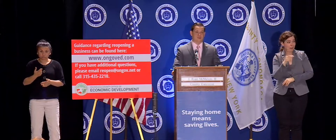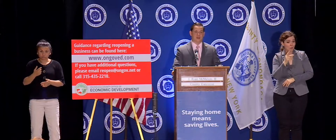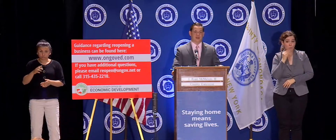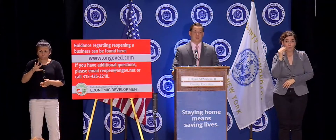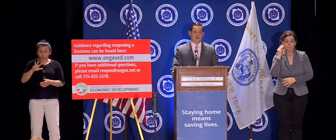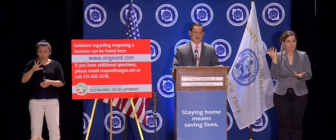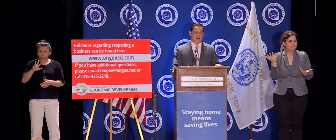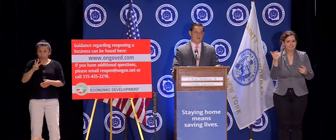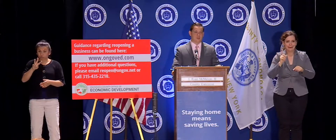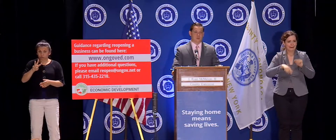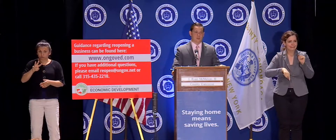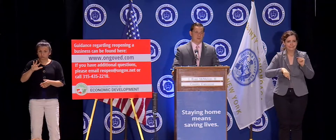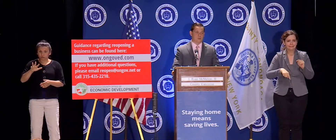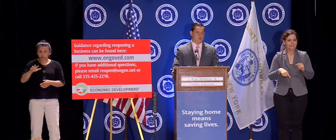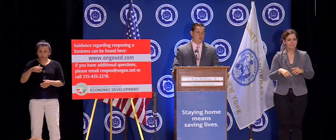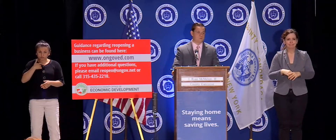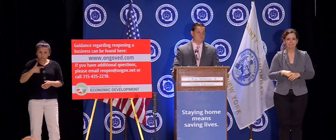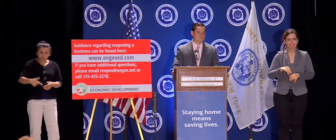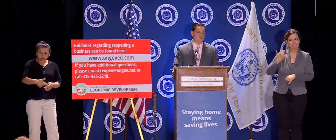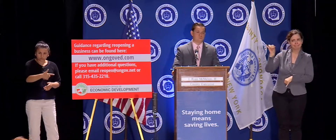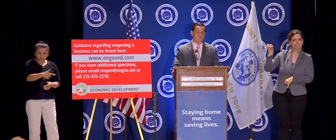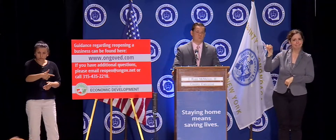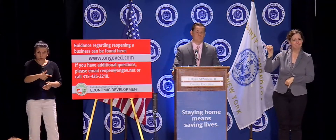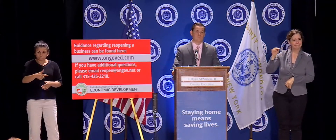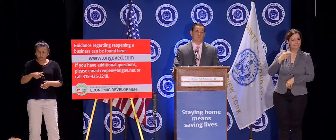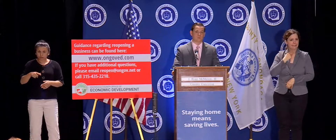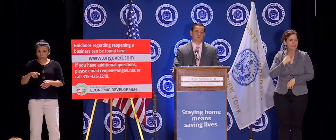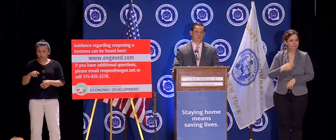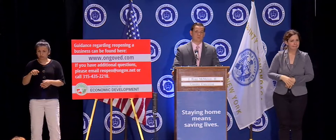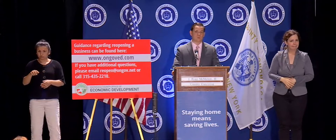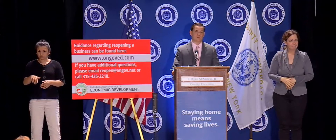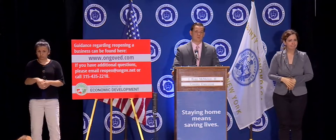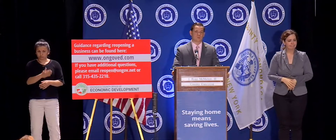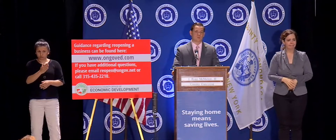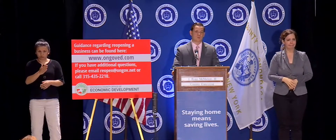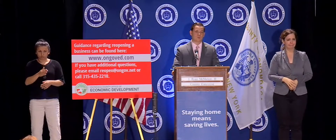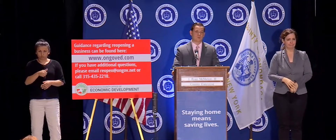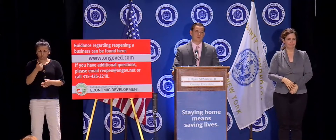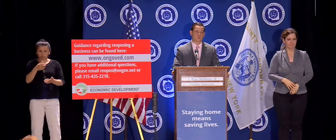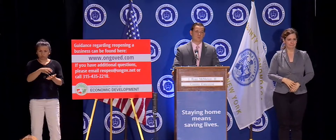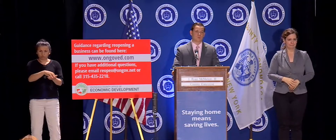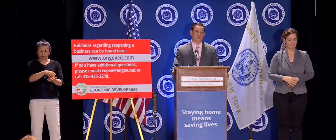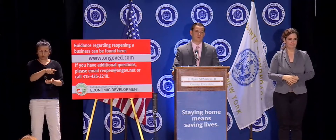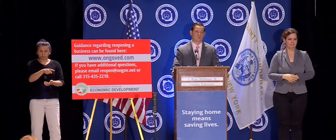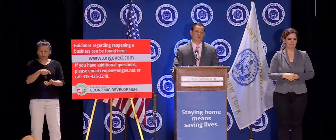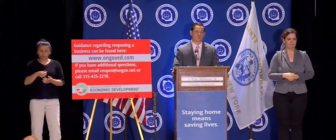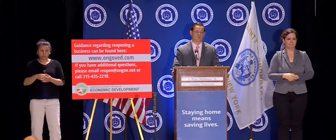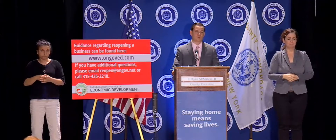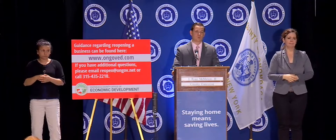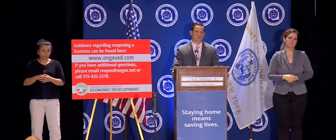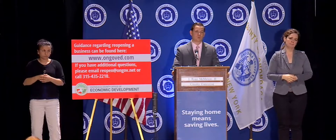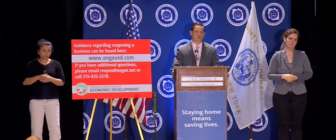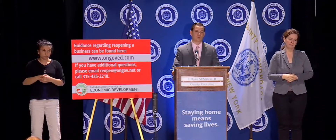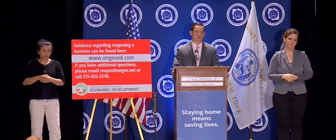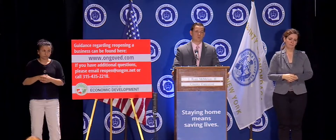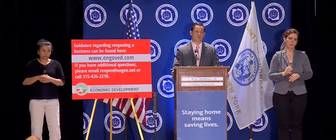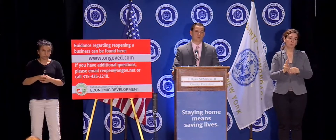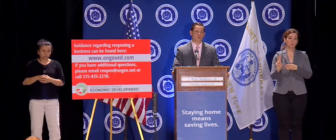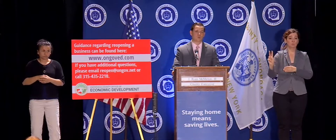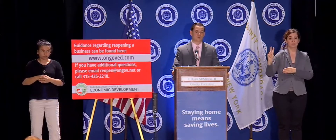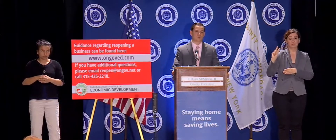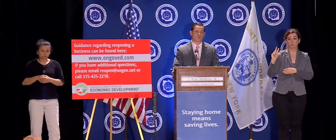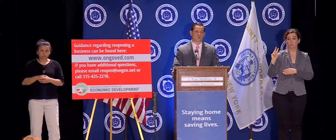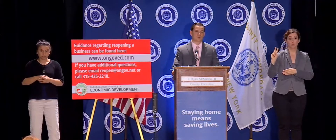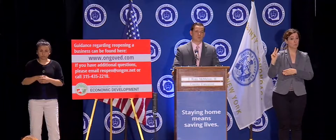have to stay, and that's skewing these numbers. And a couple weeks back, you were mentioning that you thought a majority of these cases from senior